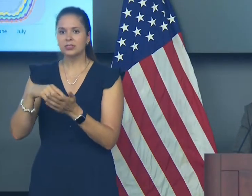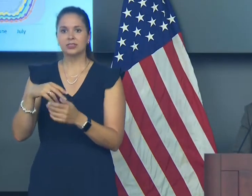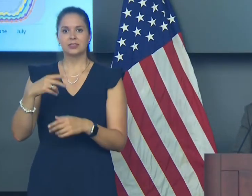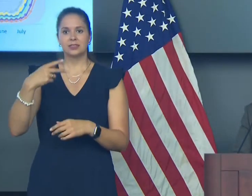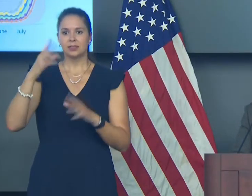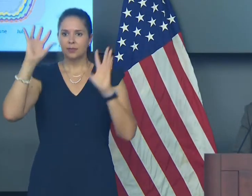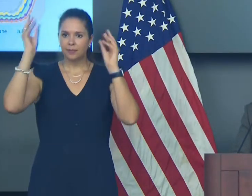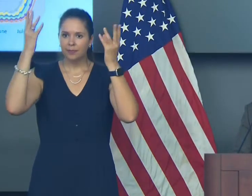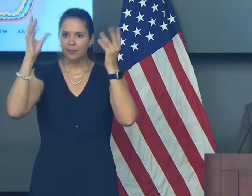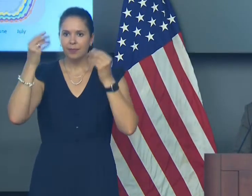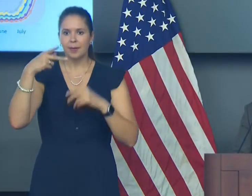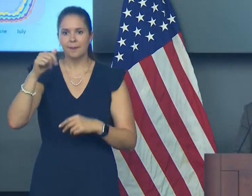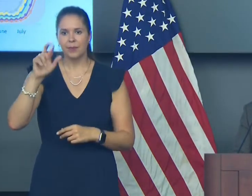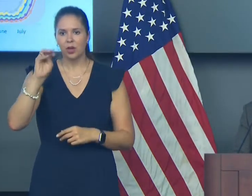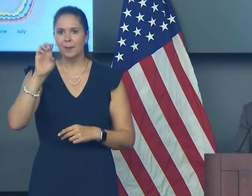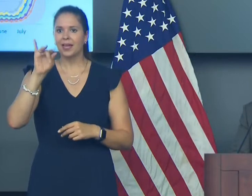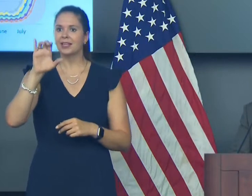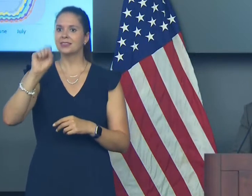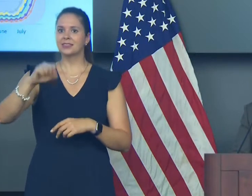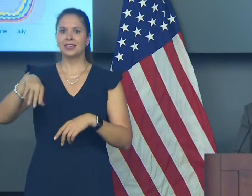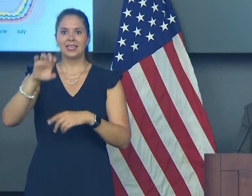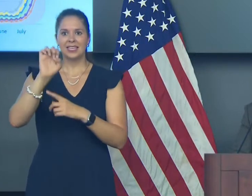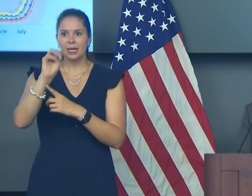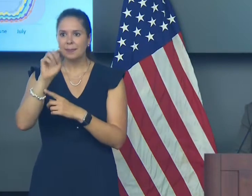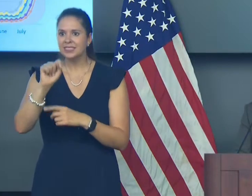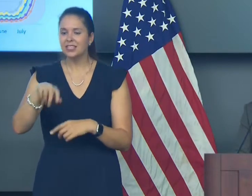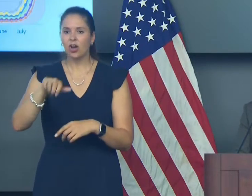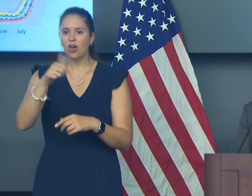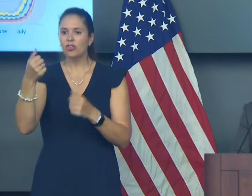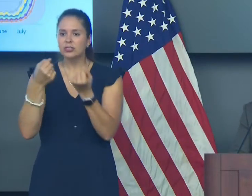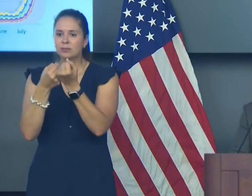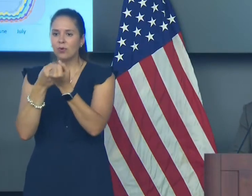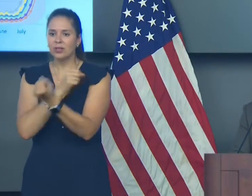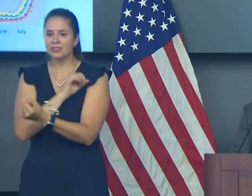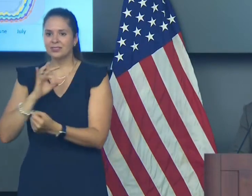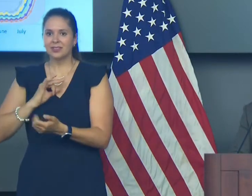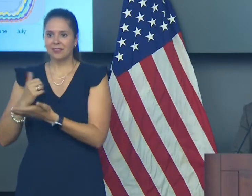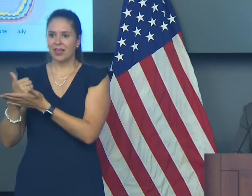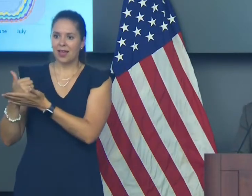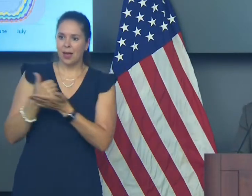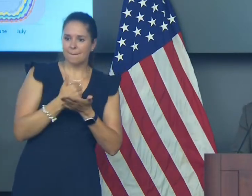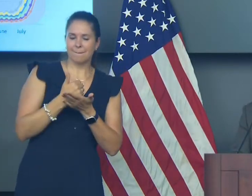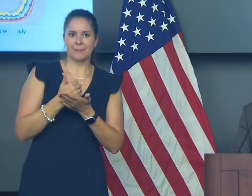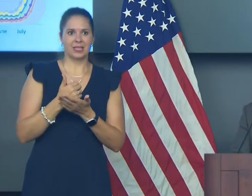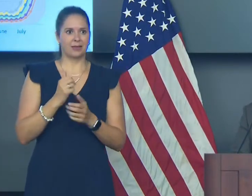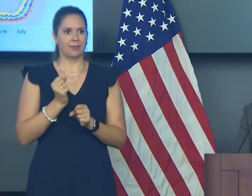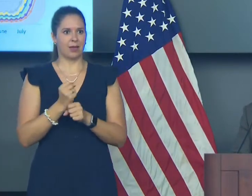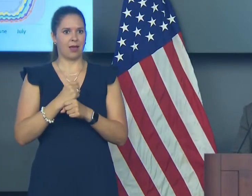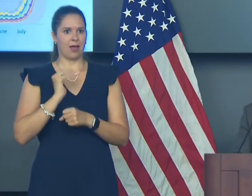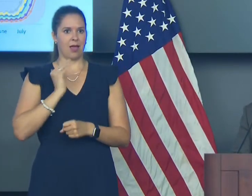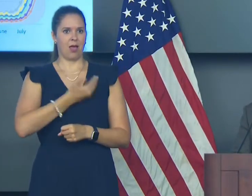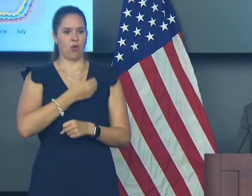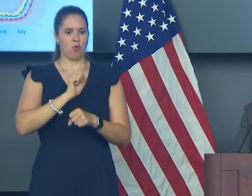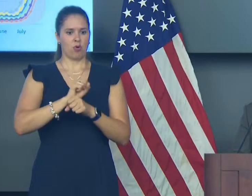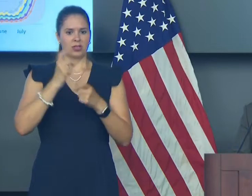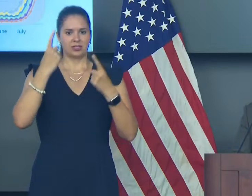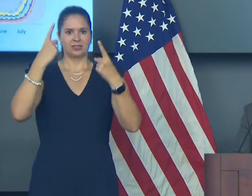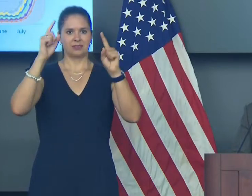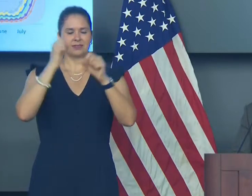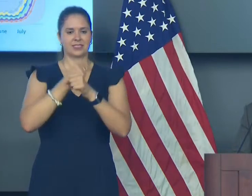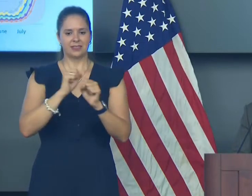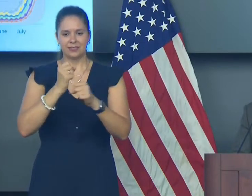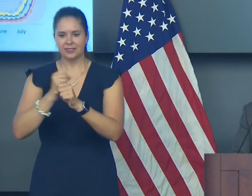paramedics, EMTs, and other support staff helping make our work successful in saving lives.